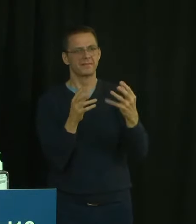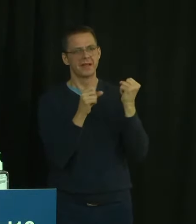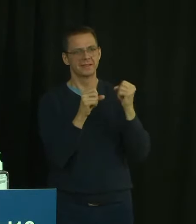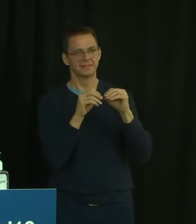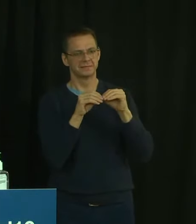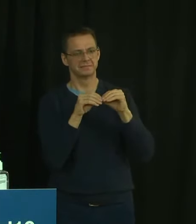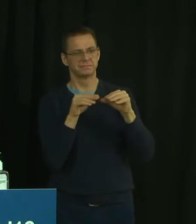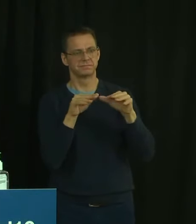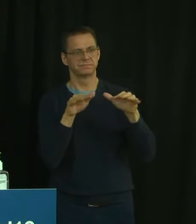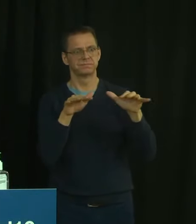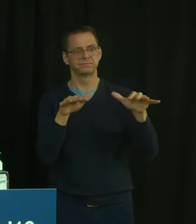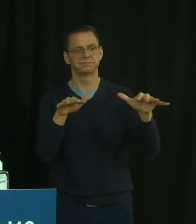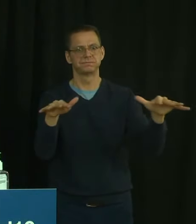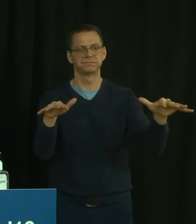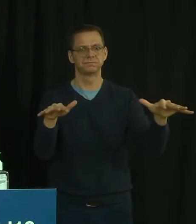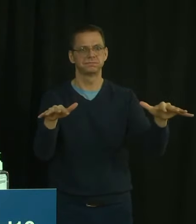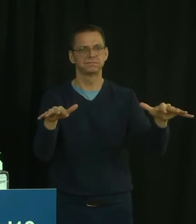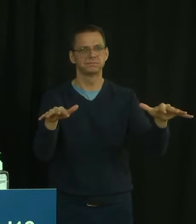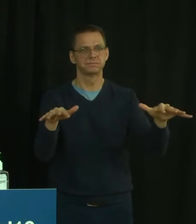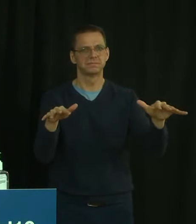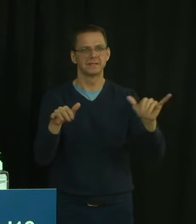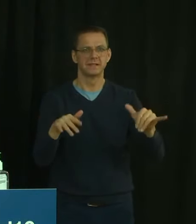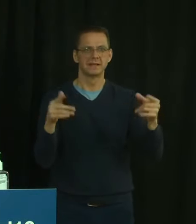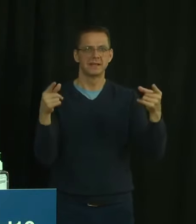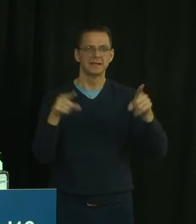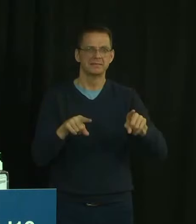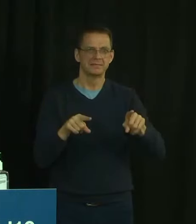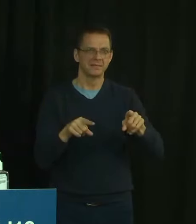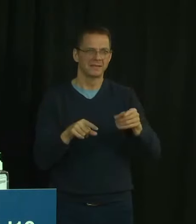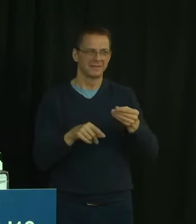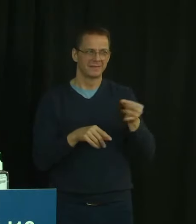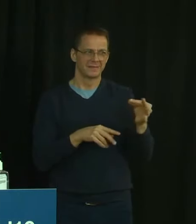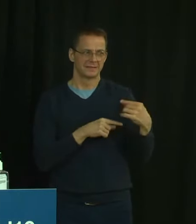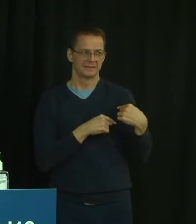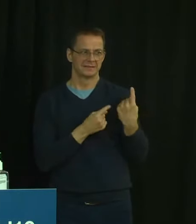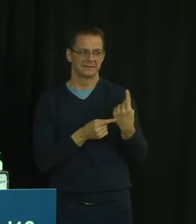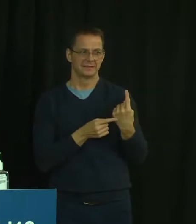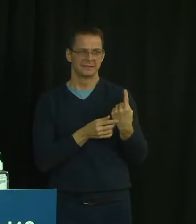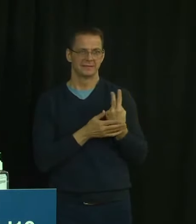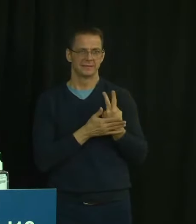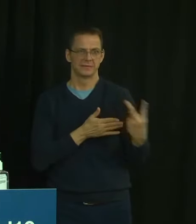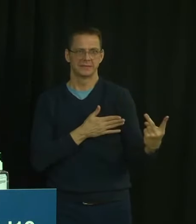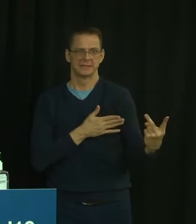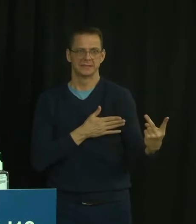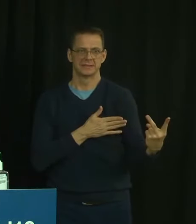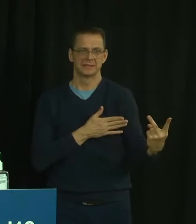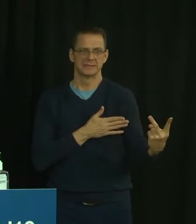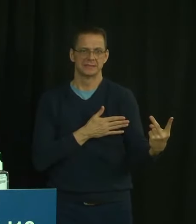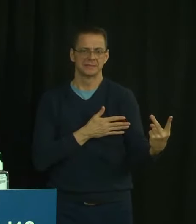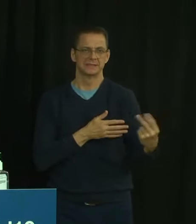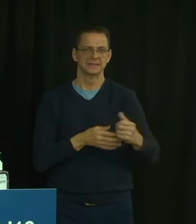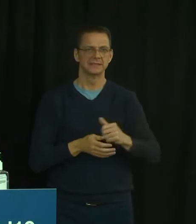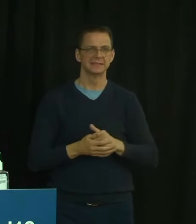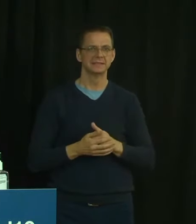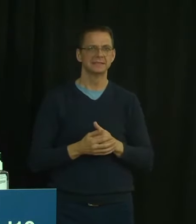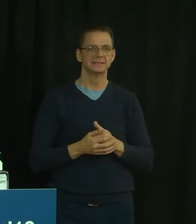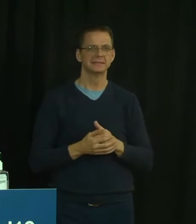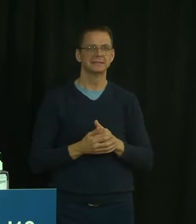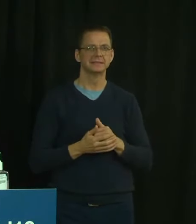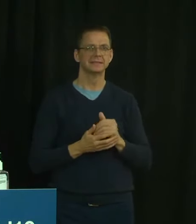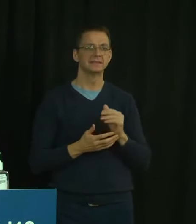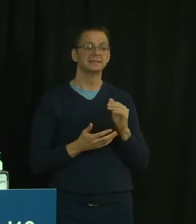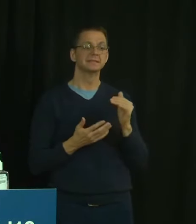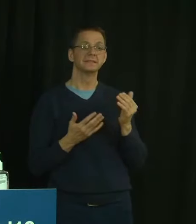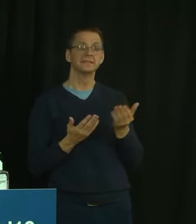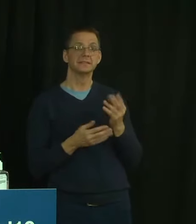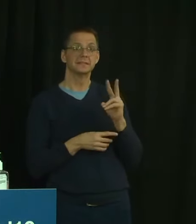province. But concerningly, our variant of concern cases have a reproductive number of 1.35, again showing